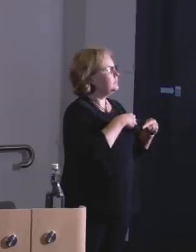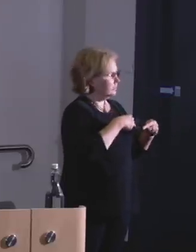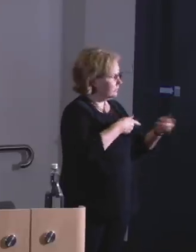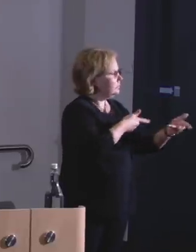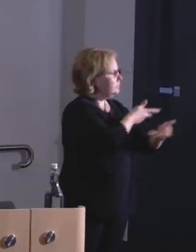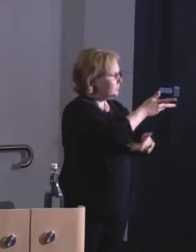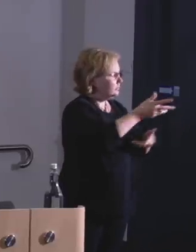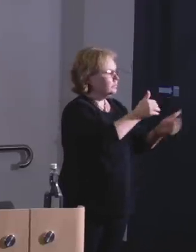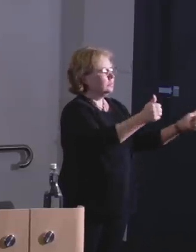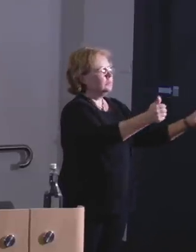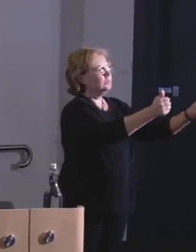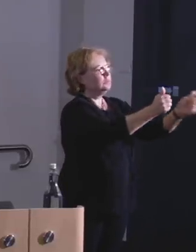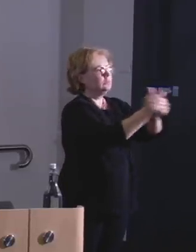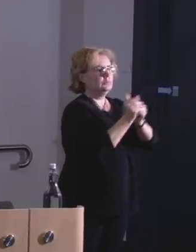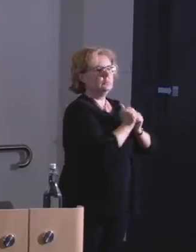in title.